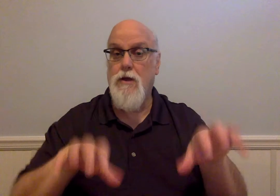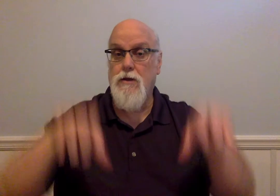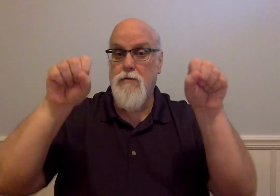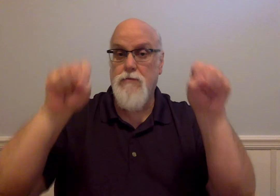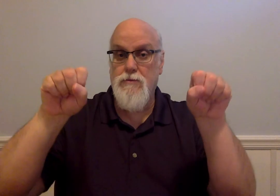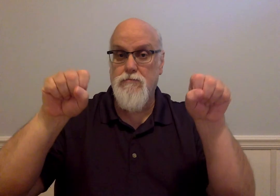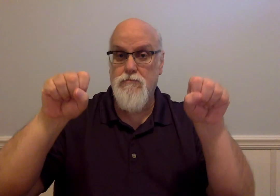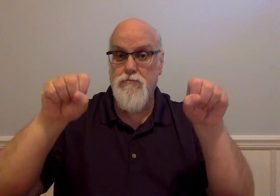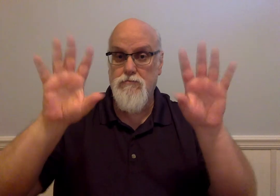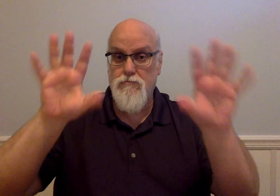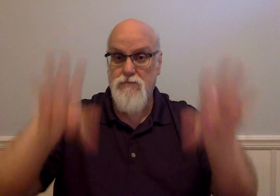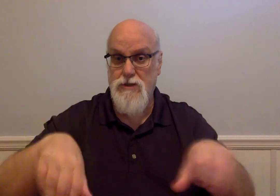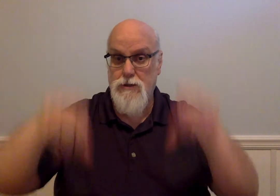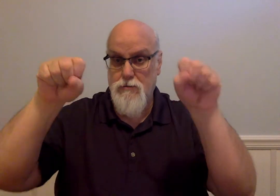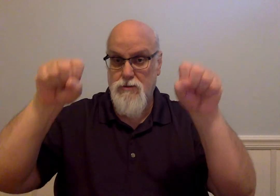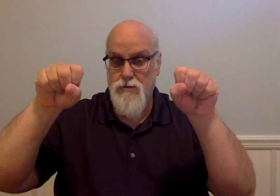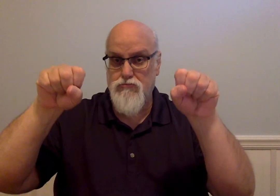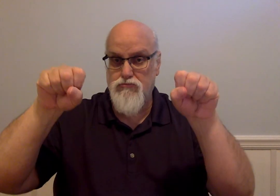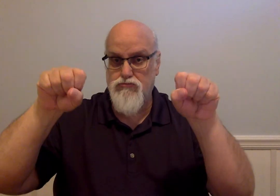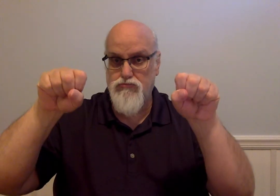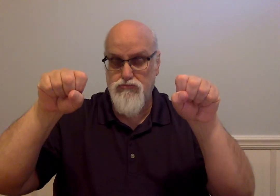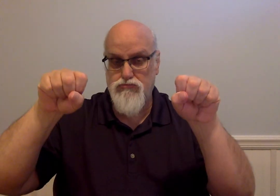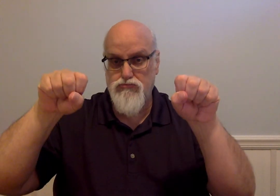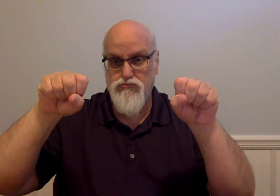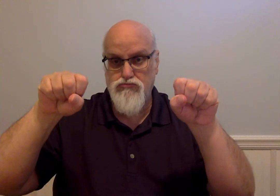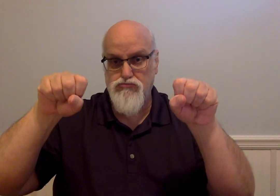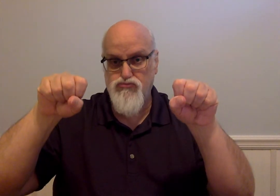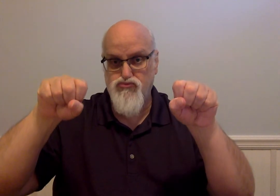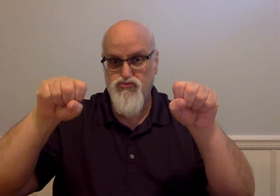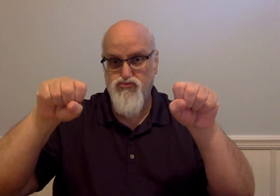To adopt, it's like you're picking something up, you're adopting.